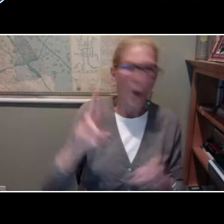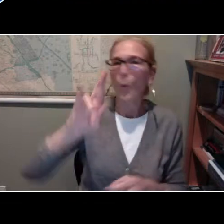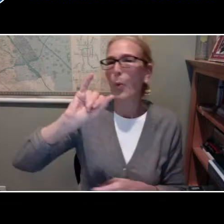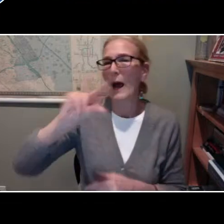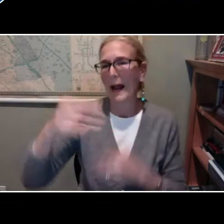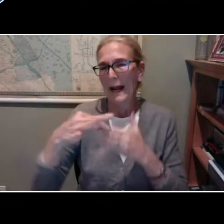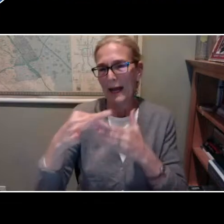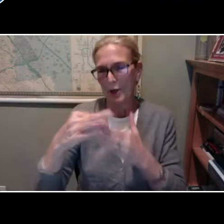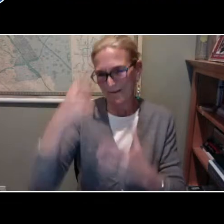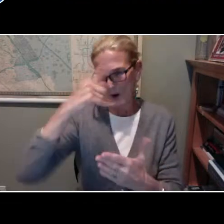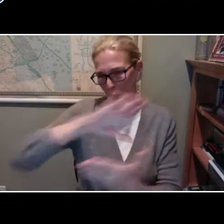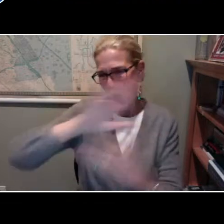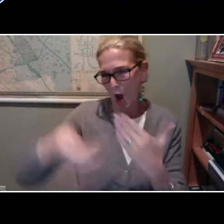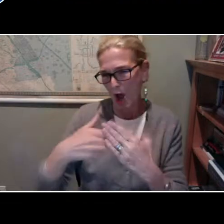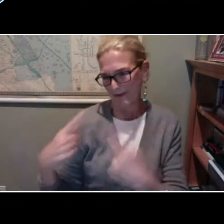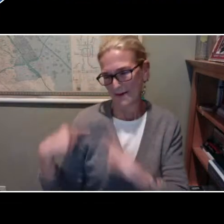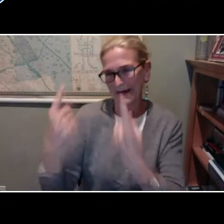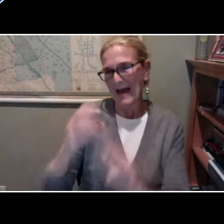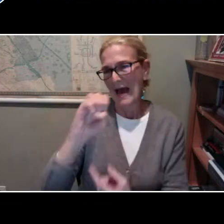EDI policy.